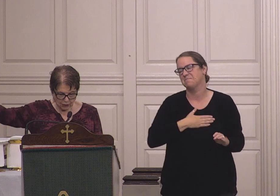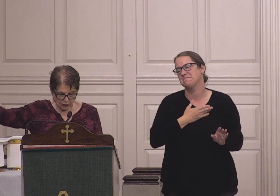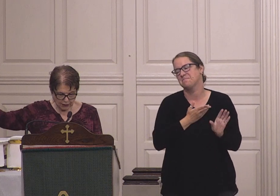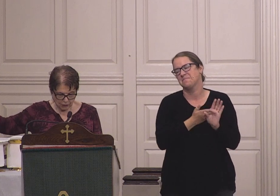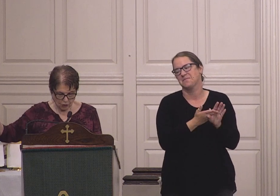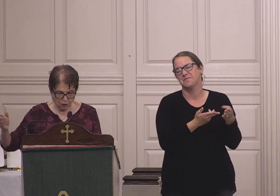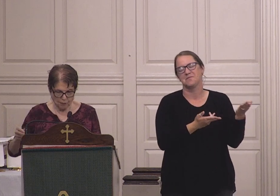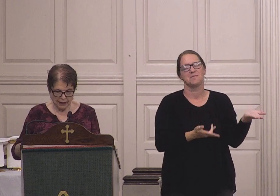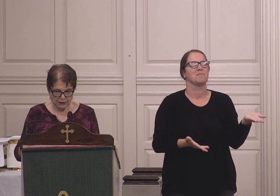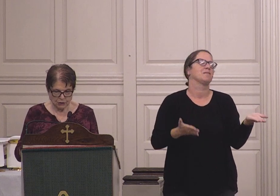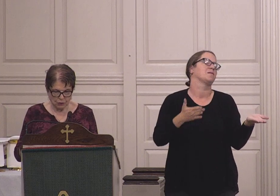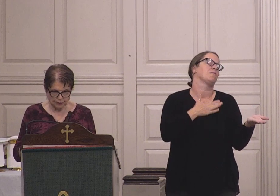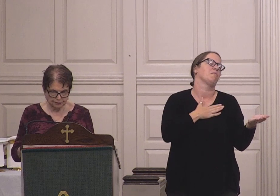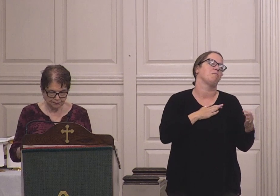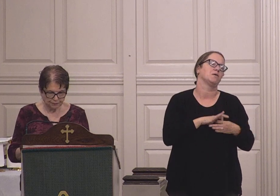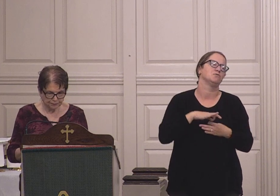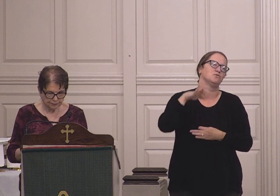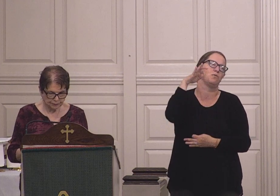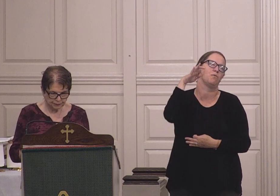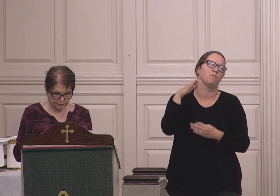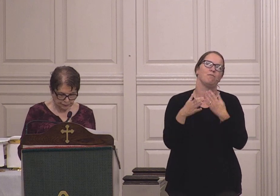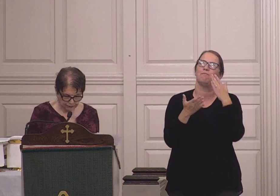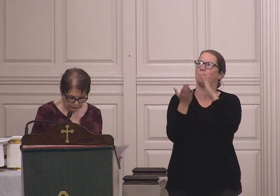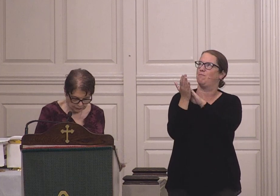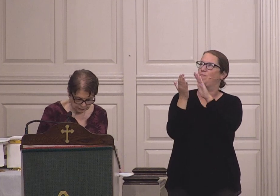Praise the Lord, O my soul.